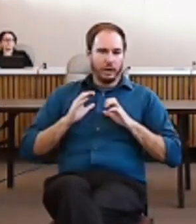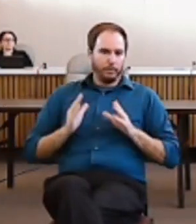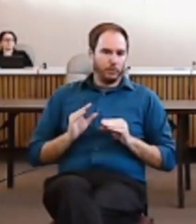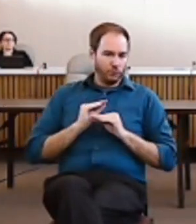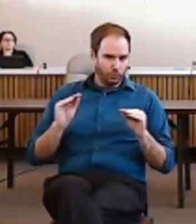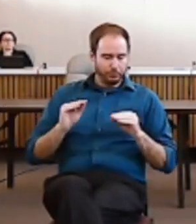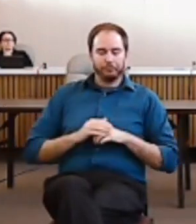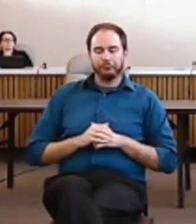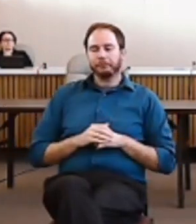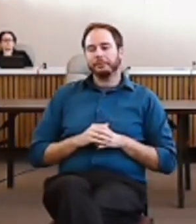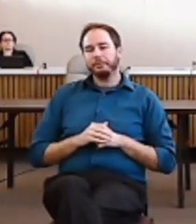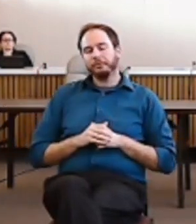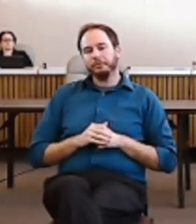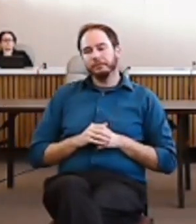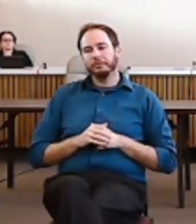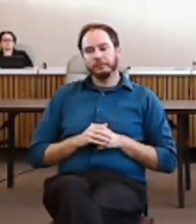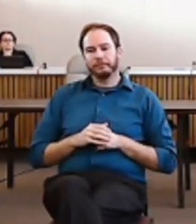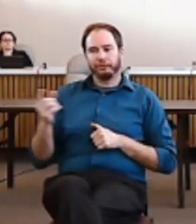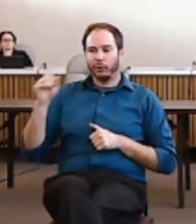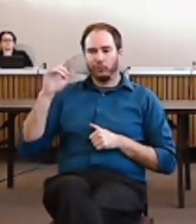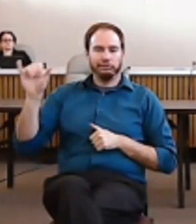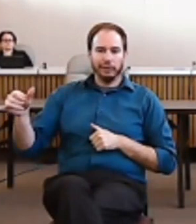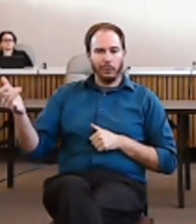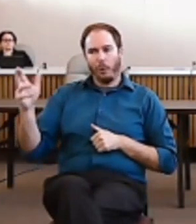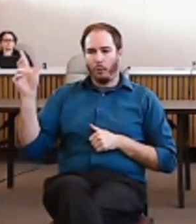then the customers would pick it up from there.